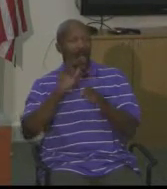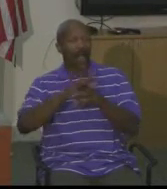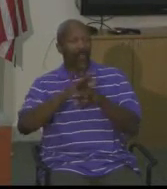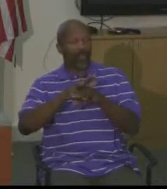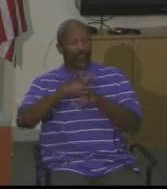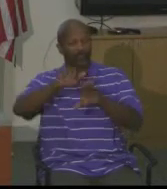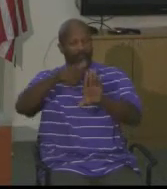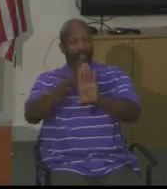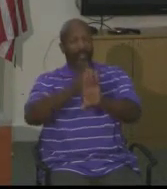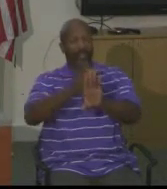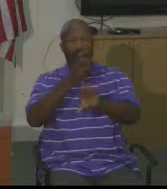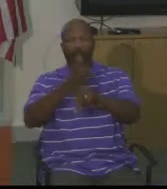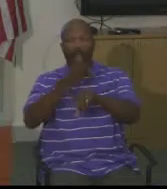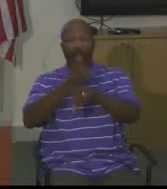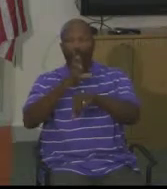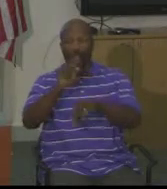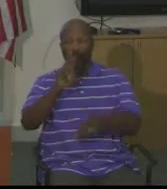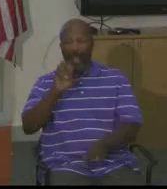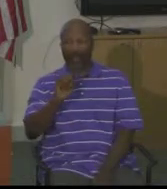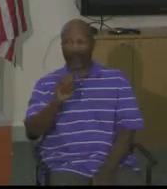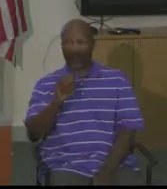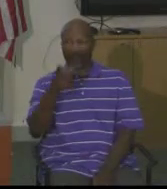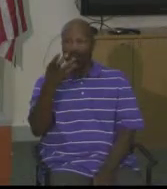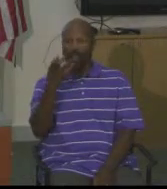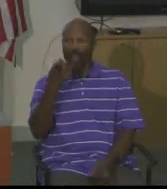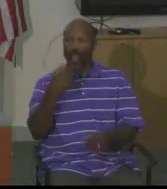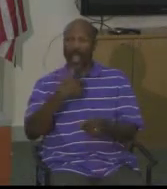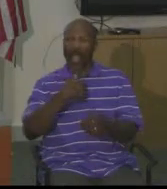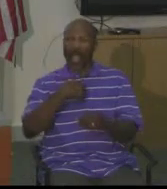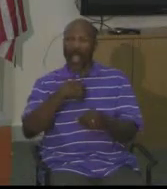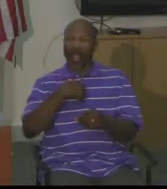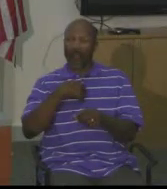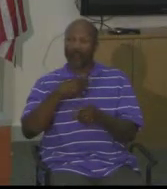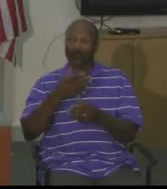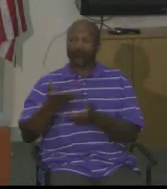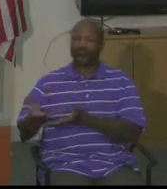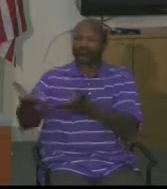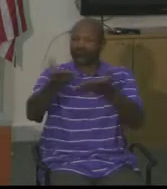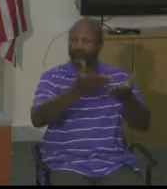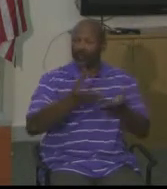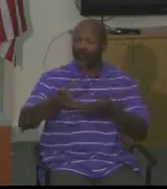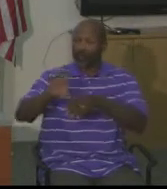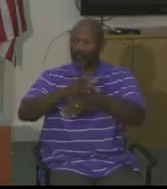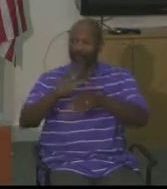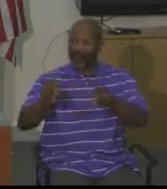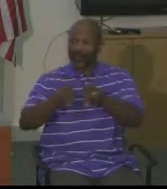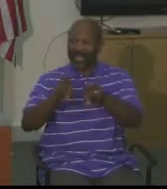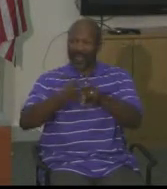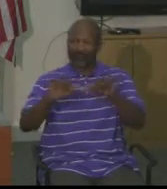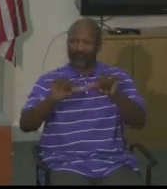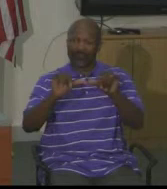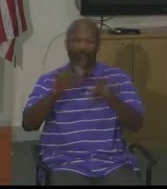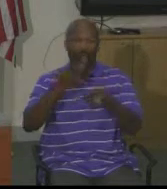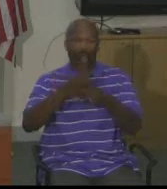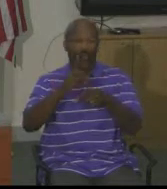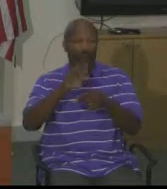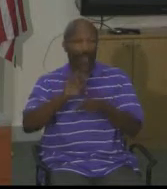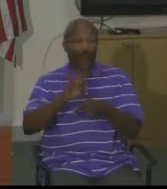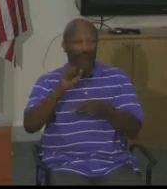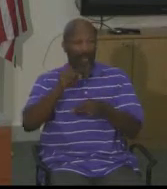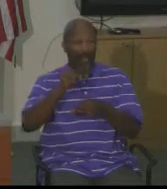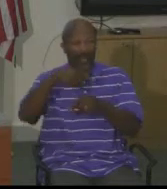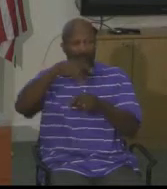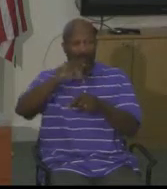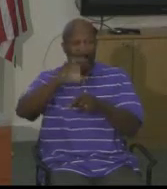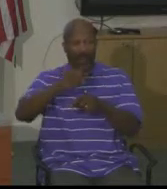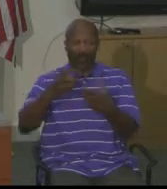drive. So if you wanted to make a portable computer that was the size of the hard drive, then you could make